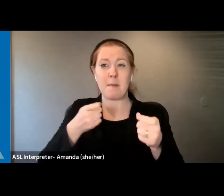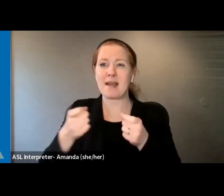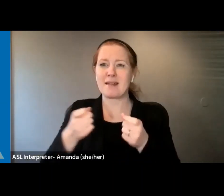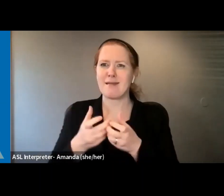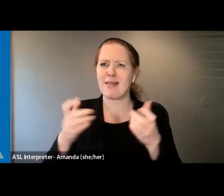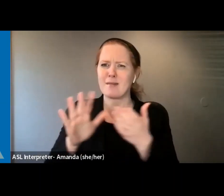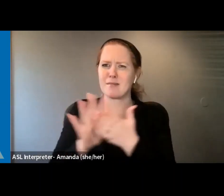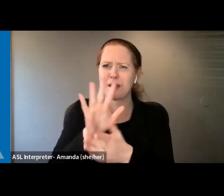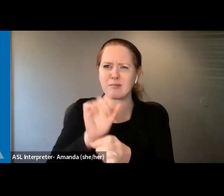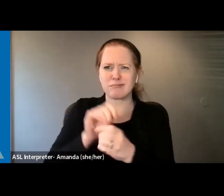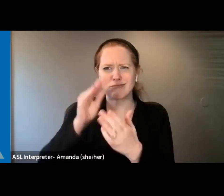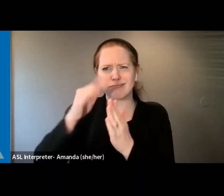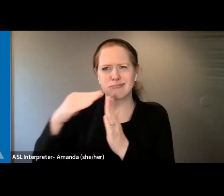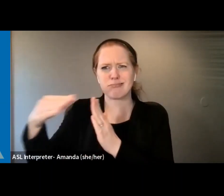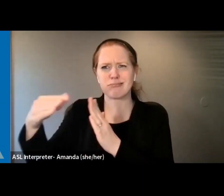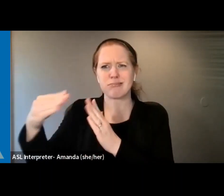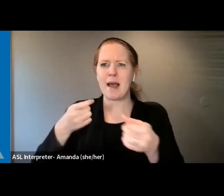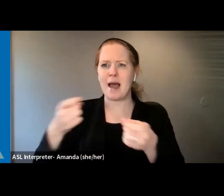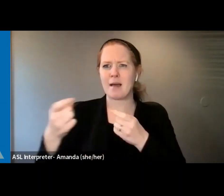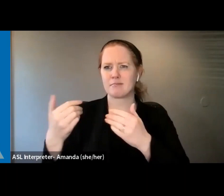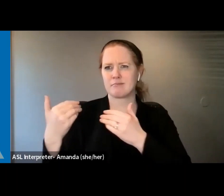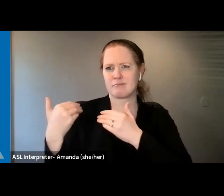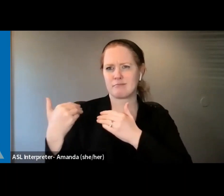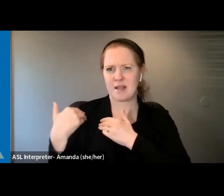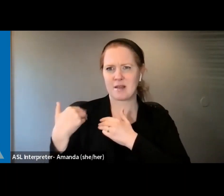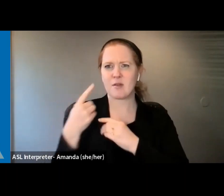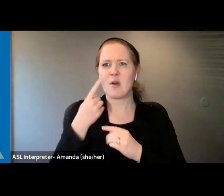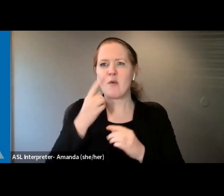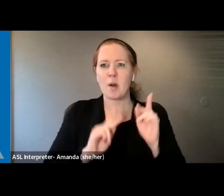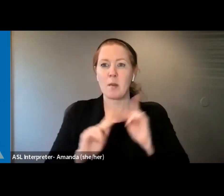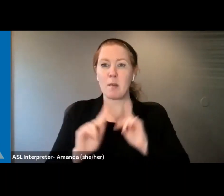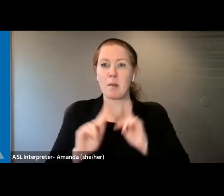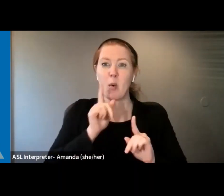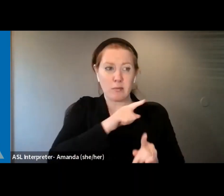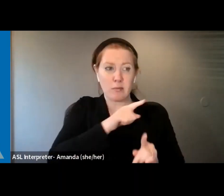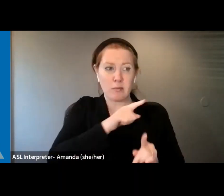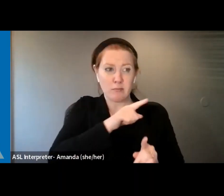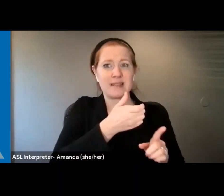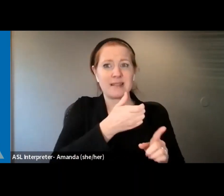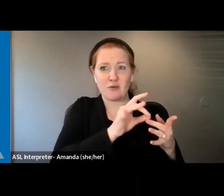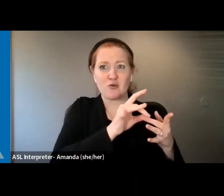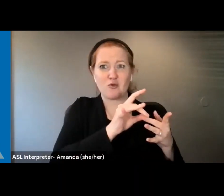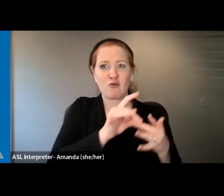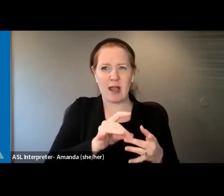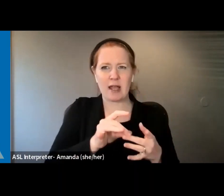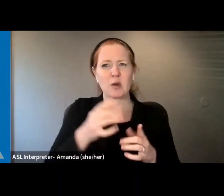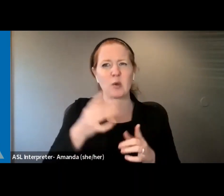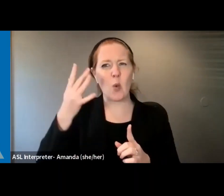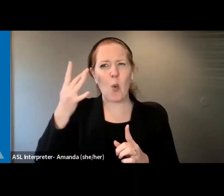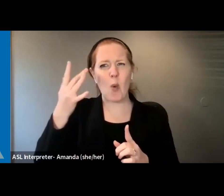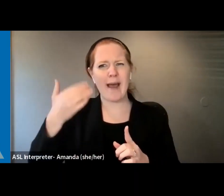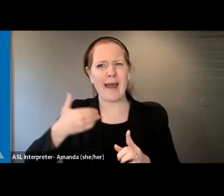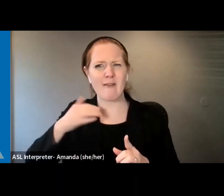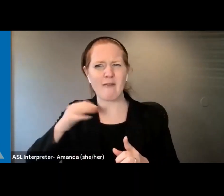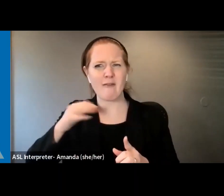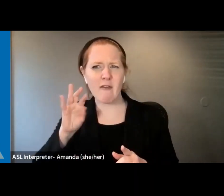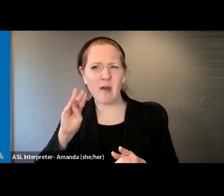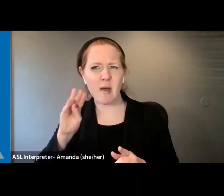and administrative responsibilities on behalf of people who self-direct. And the reason we have FMS is